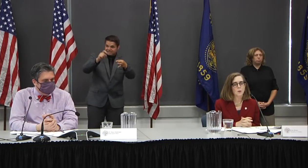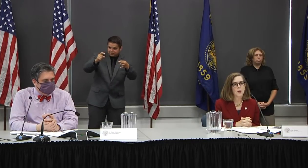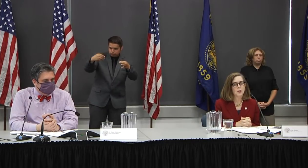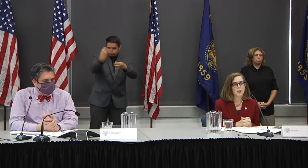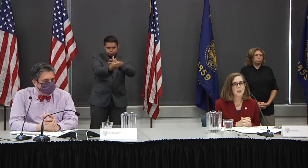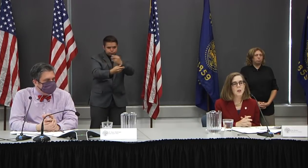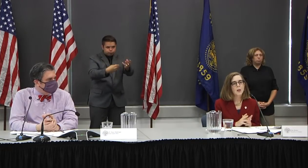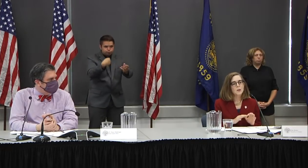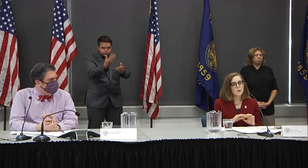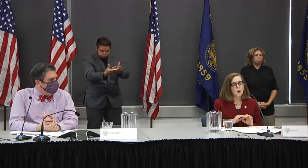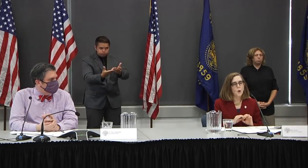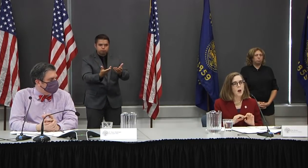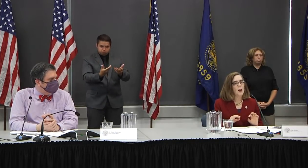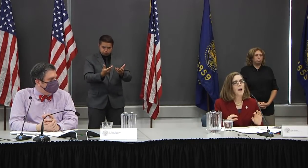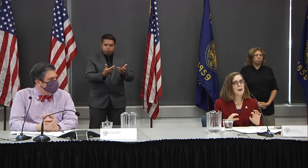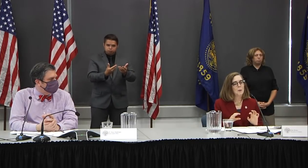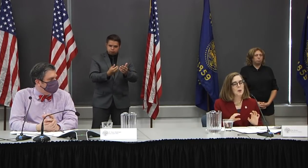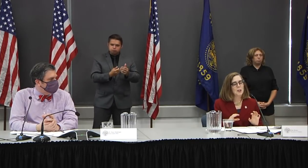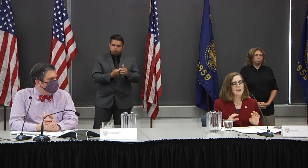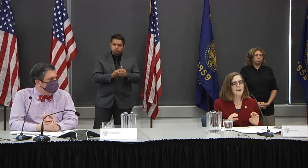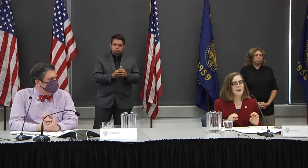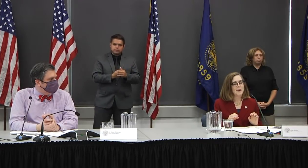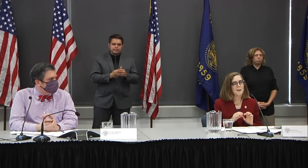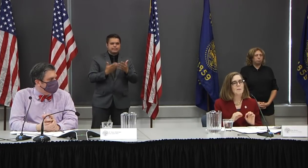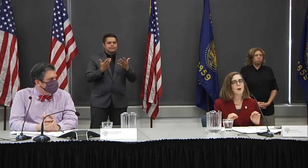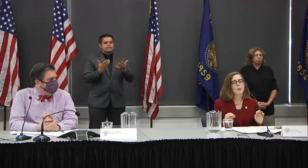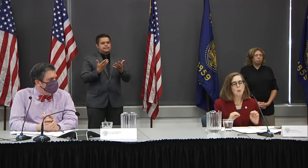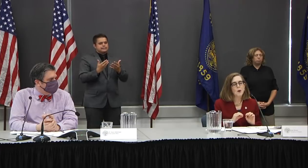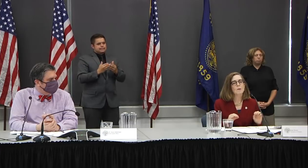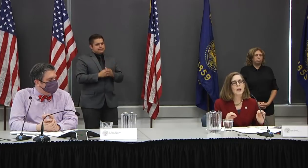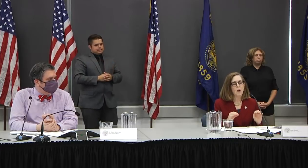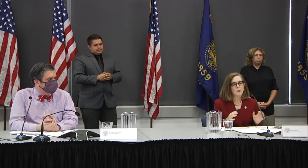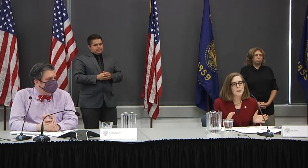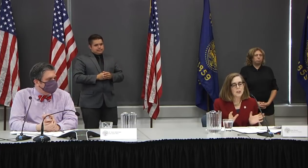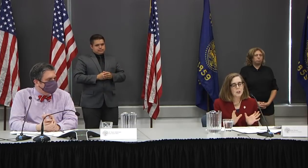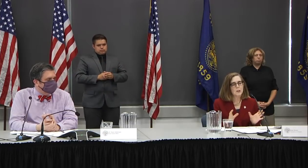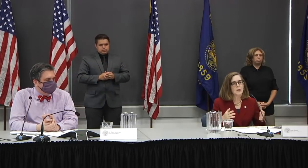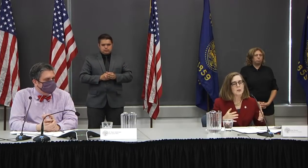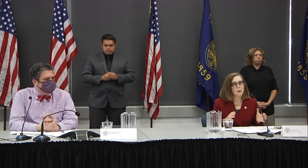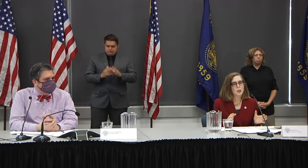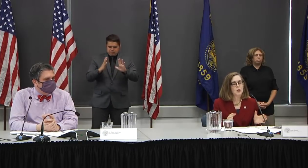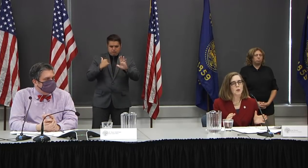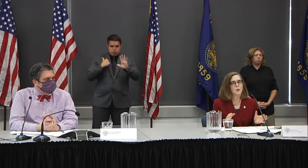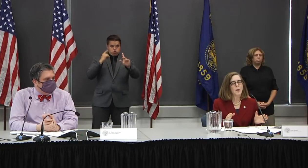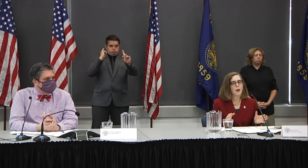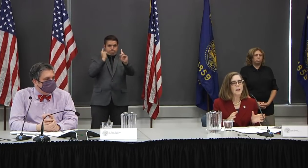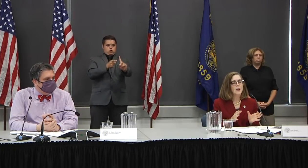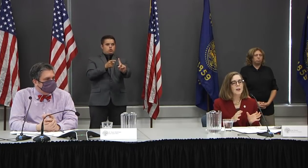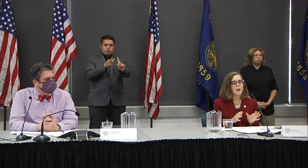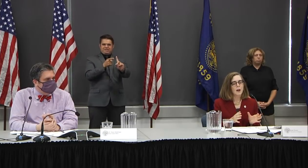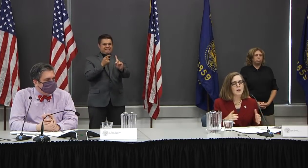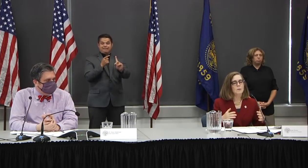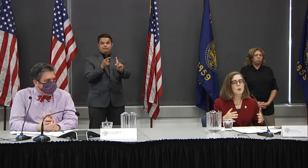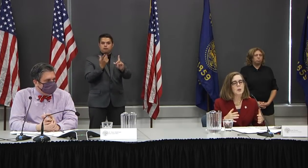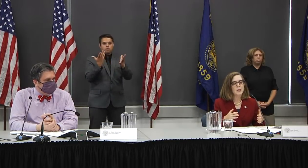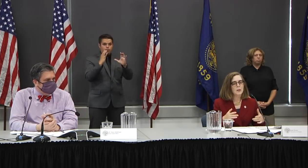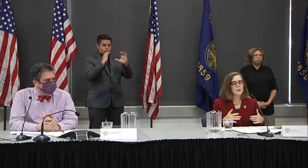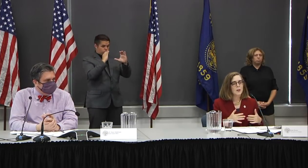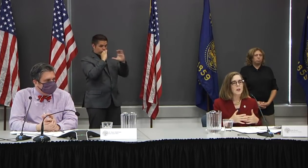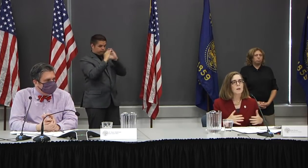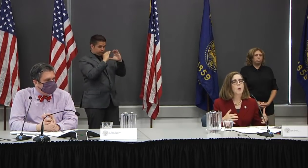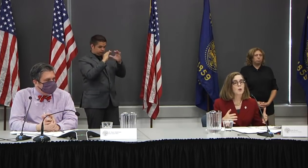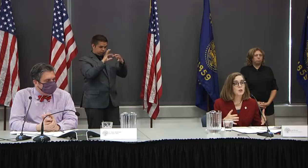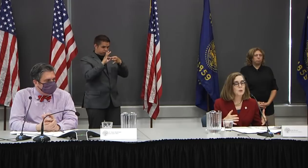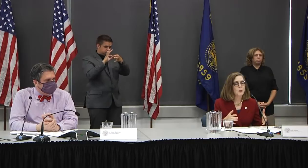this situation. So I would, the point of my conversations is to make sure that